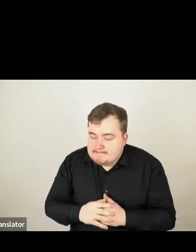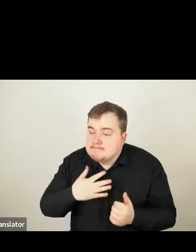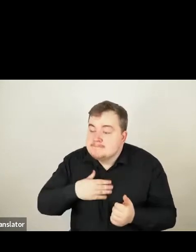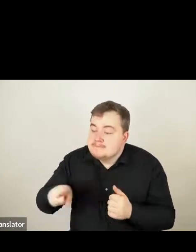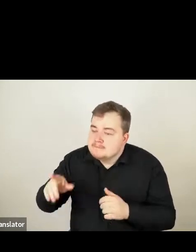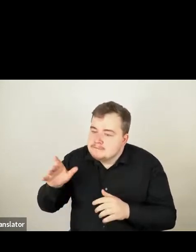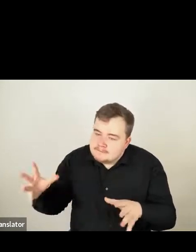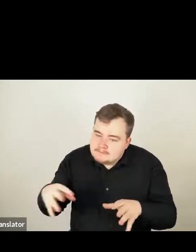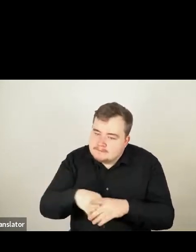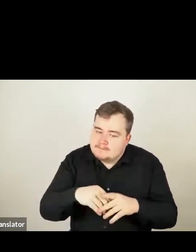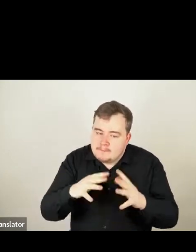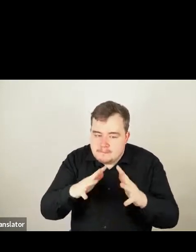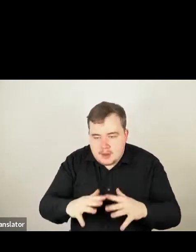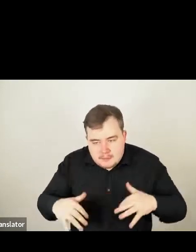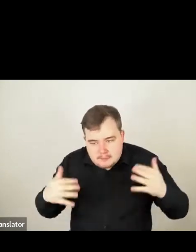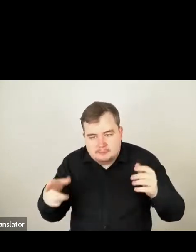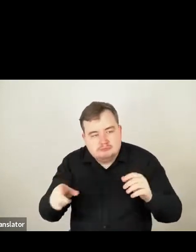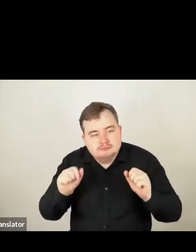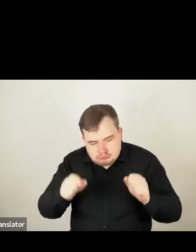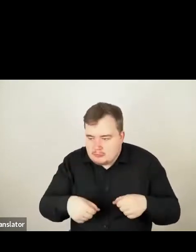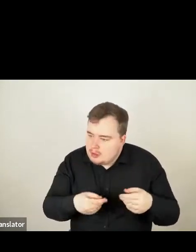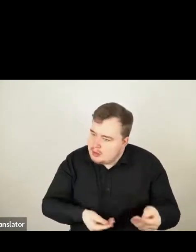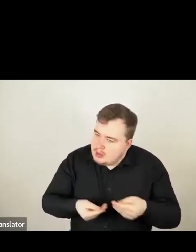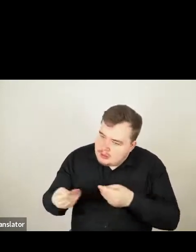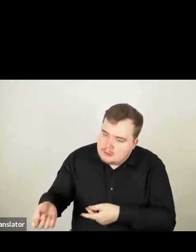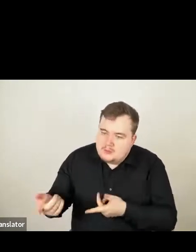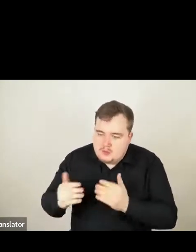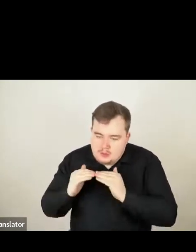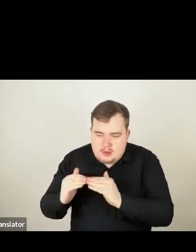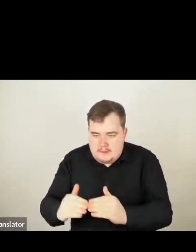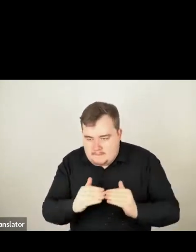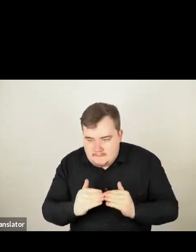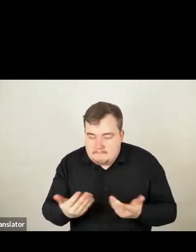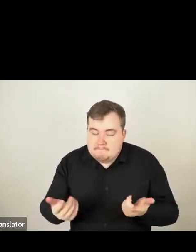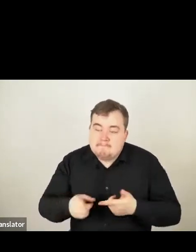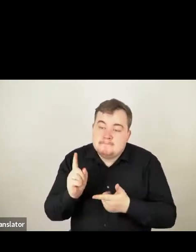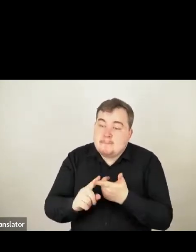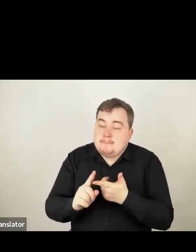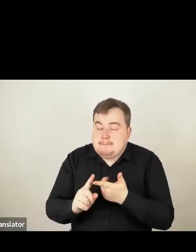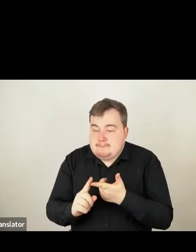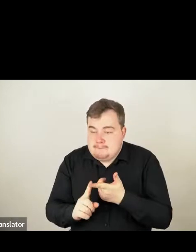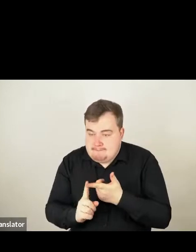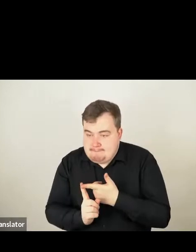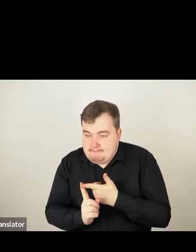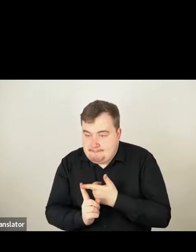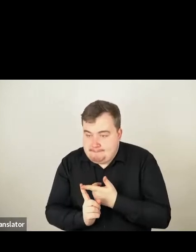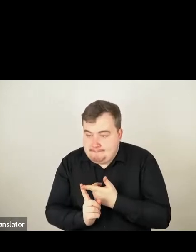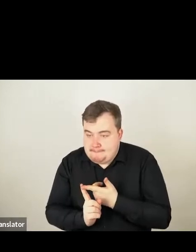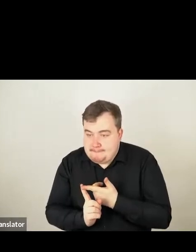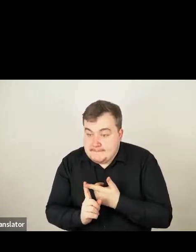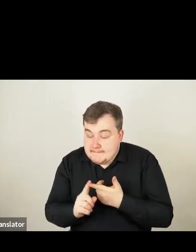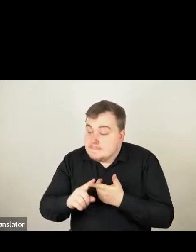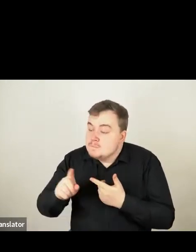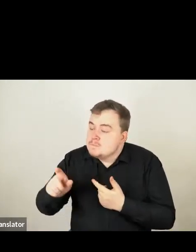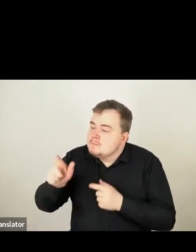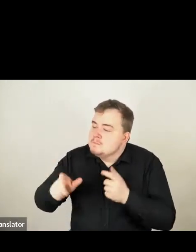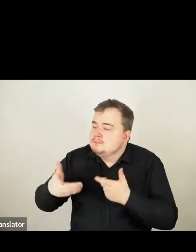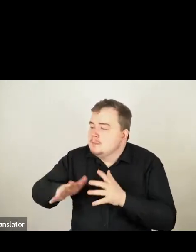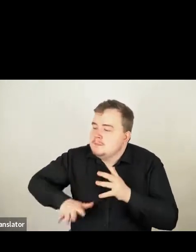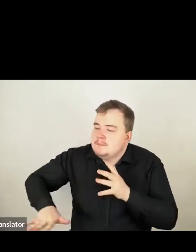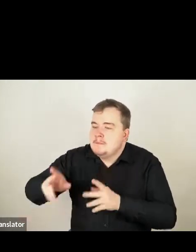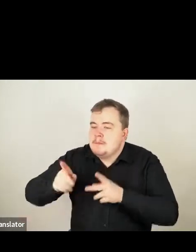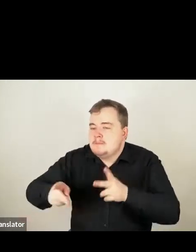gender equality, and how to involve many actors in the society in all the